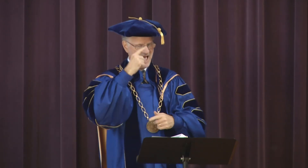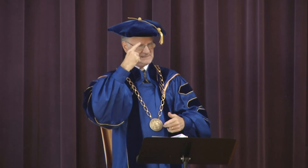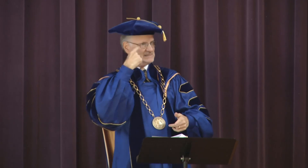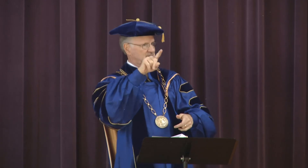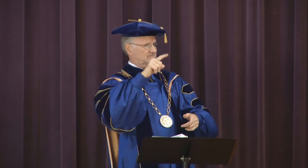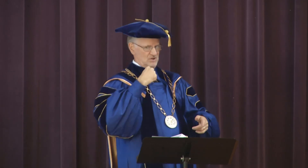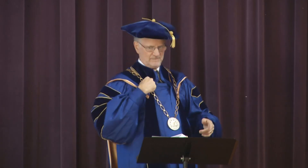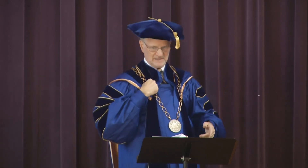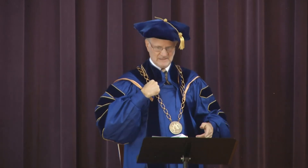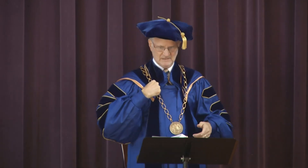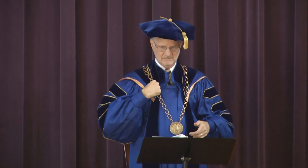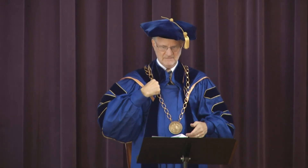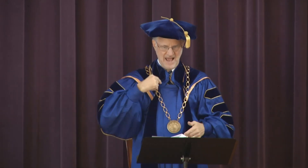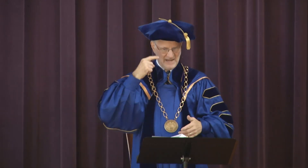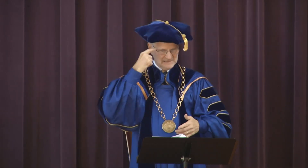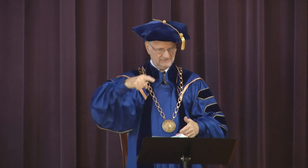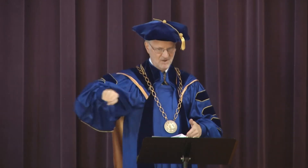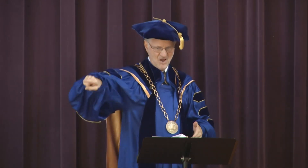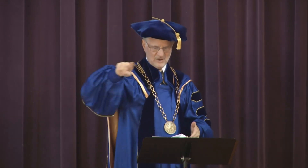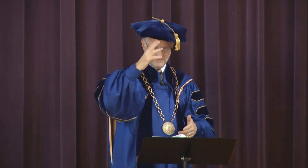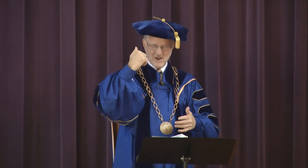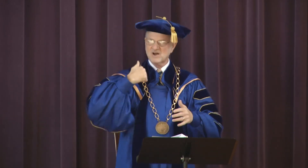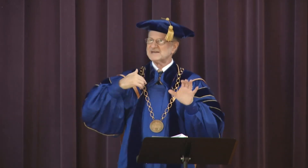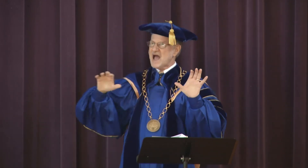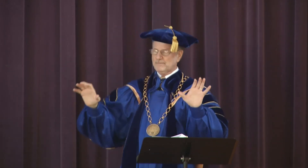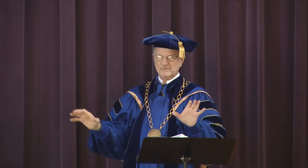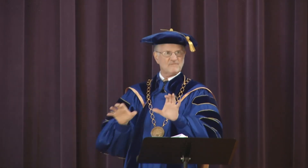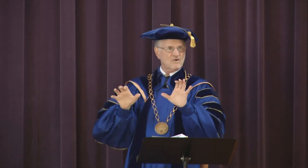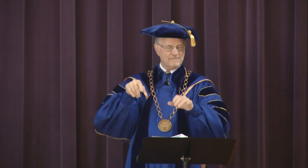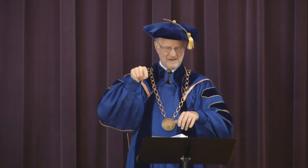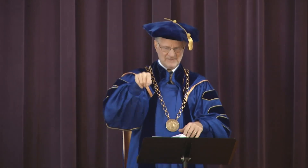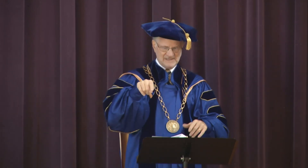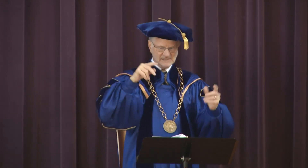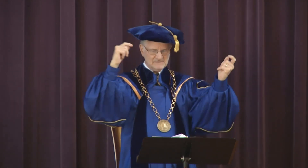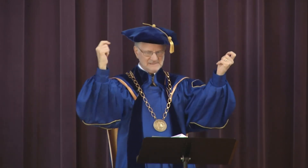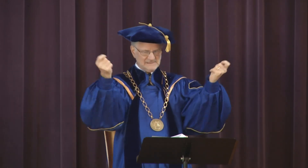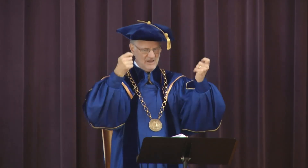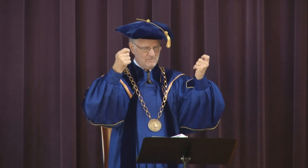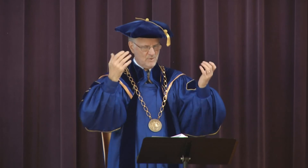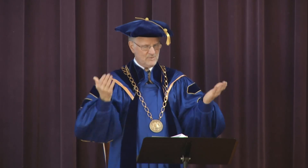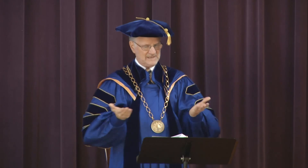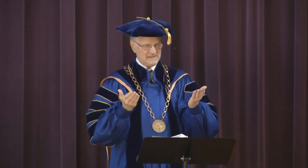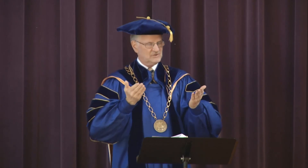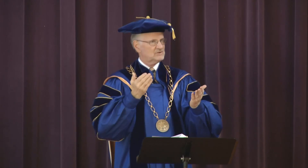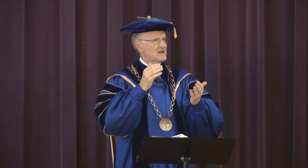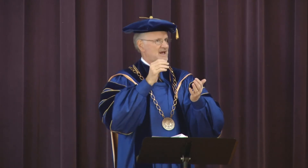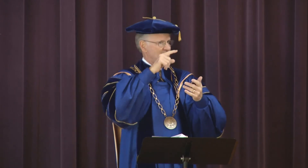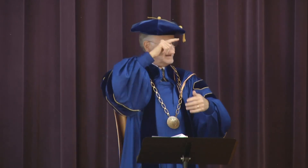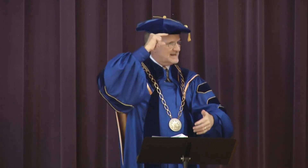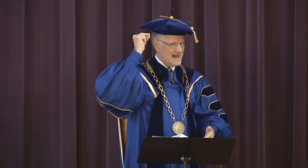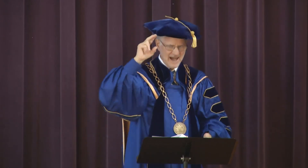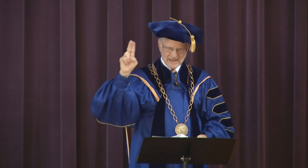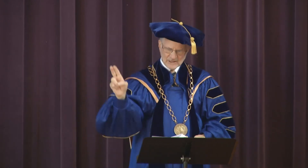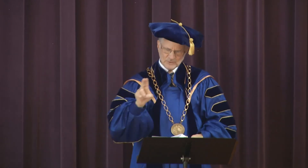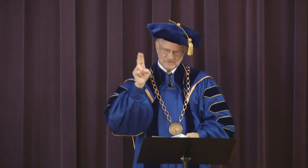But today is also a special day for me, just as much as it is for you, because I have performed this ceremony here